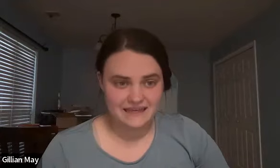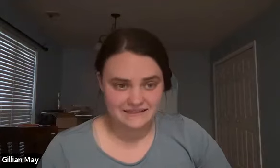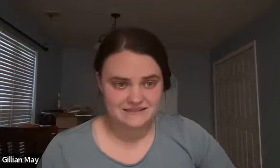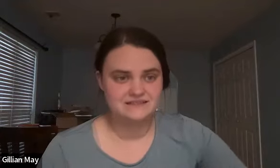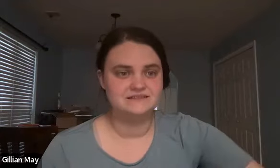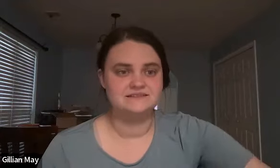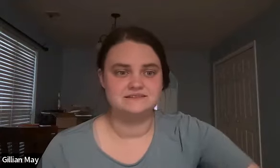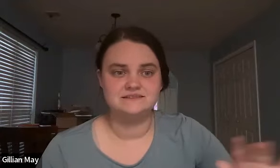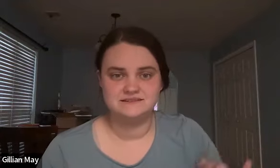8,